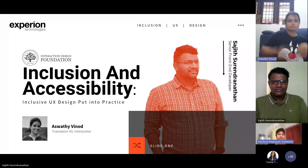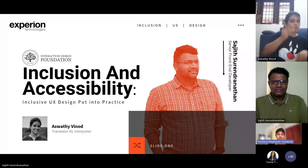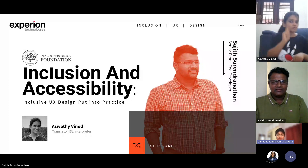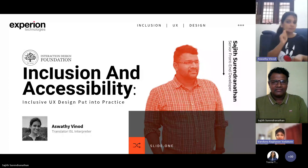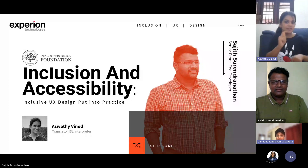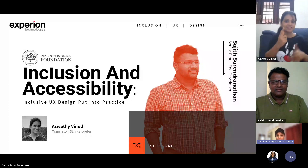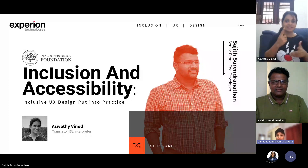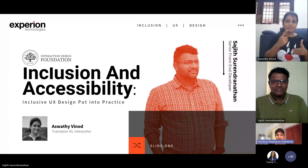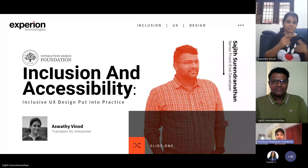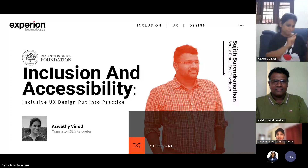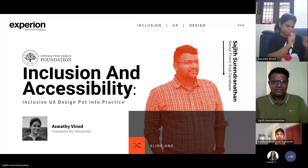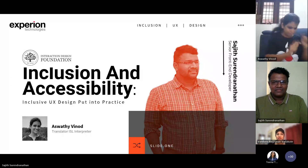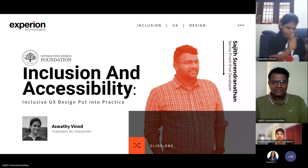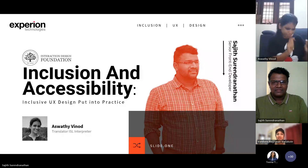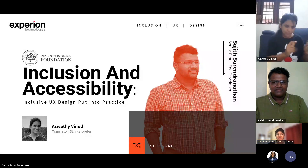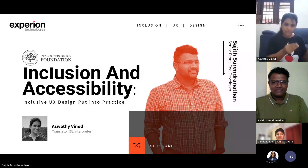is delivered on time.